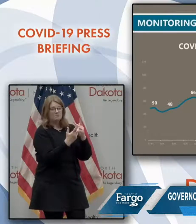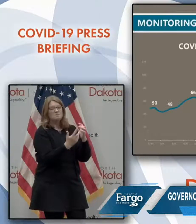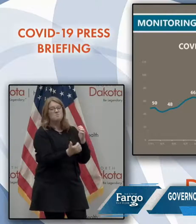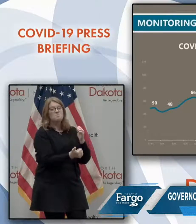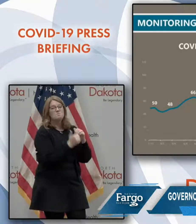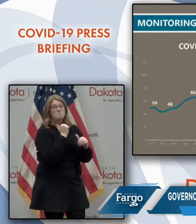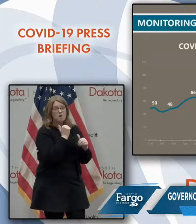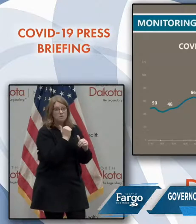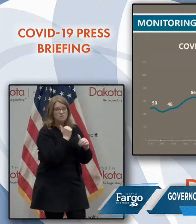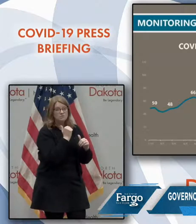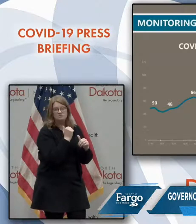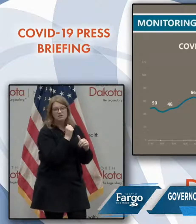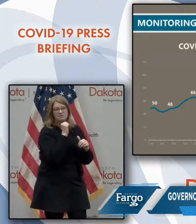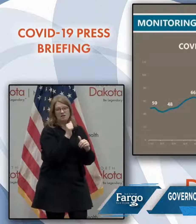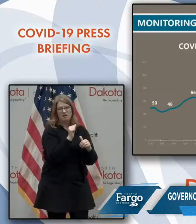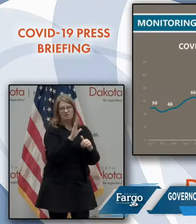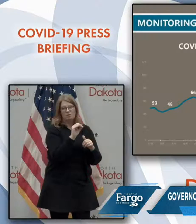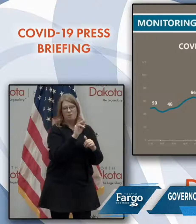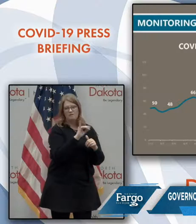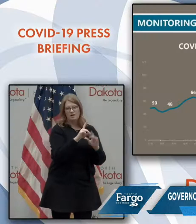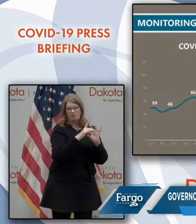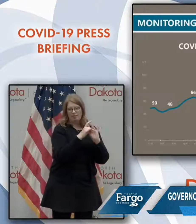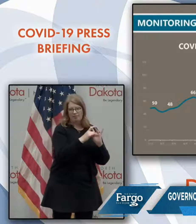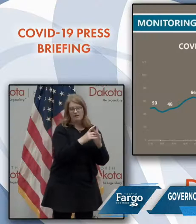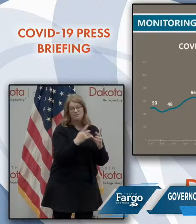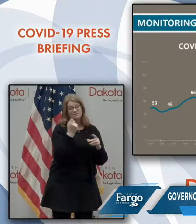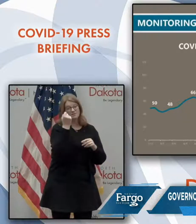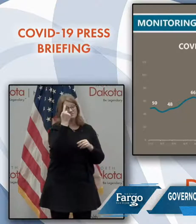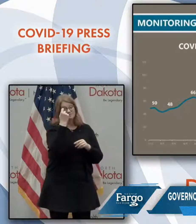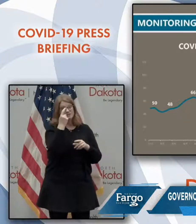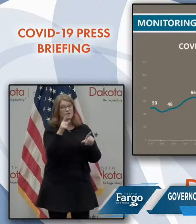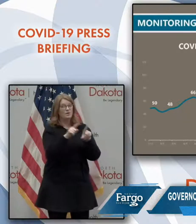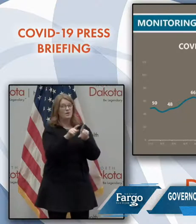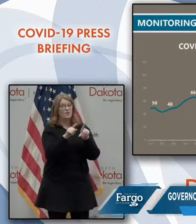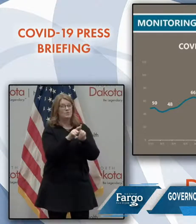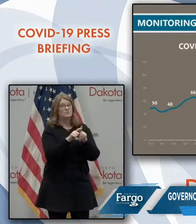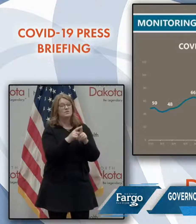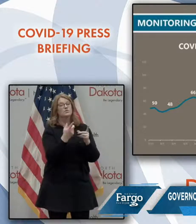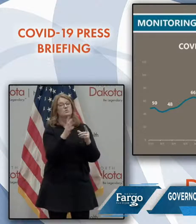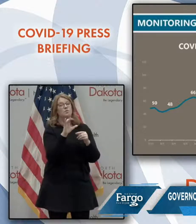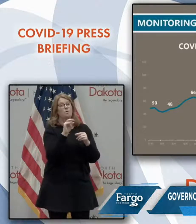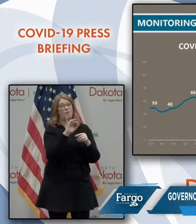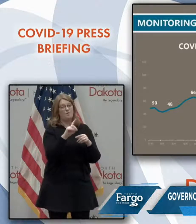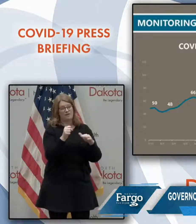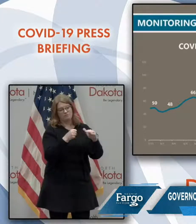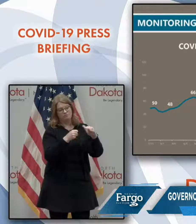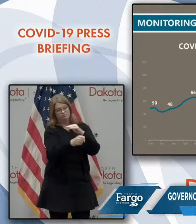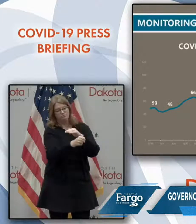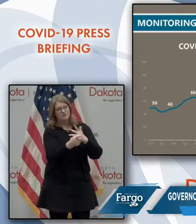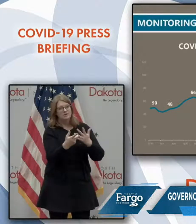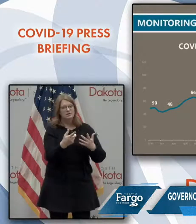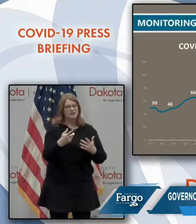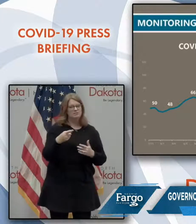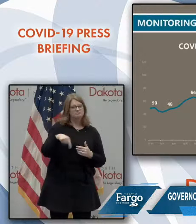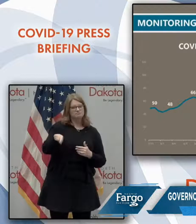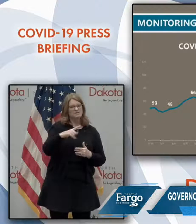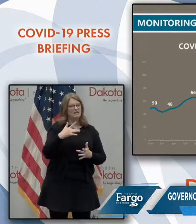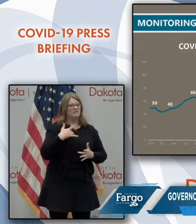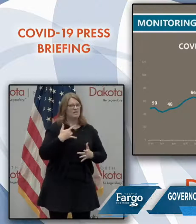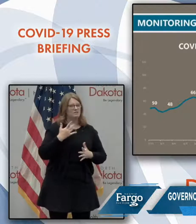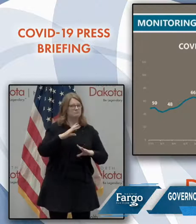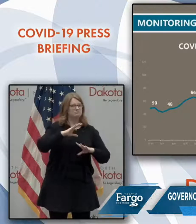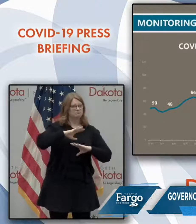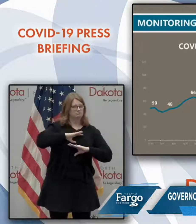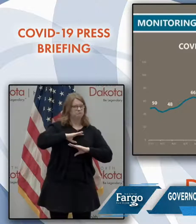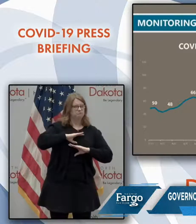those are non-COVID related, but there also is this increase of COVID related patients, but they remain confident that they can meet the needs of their